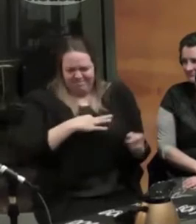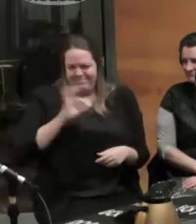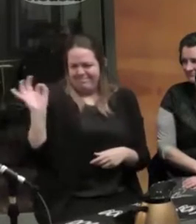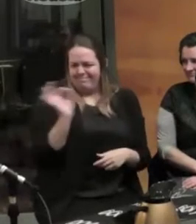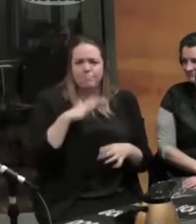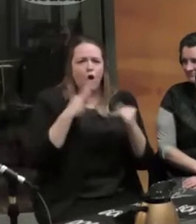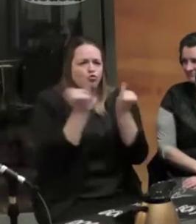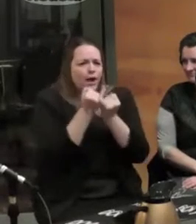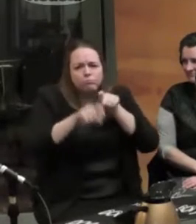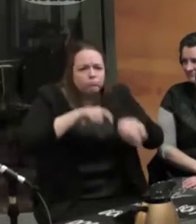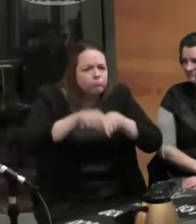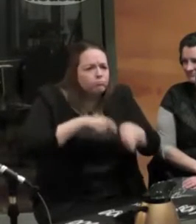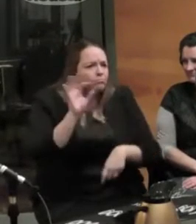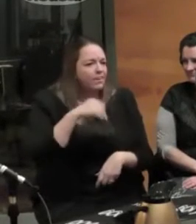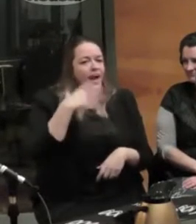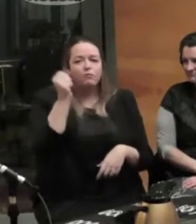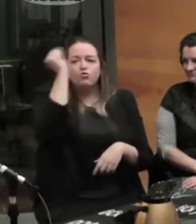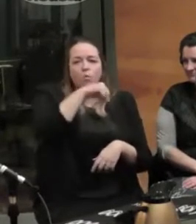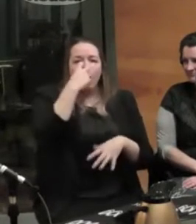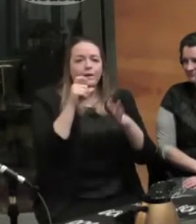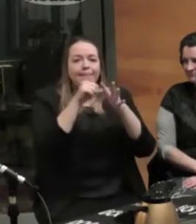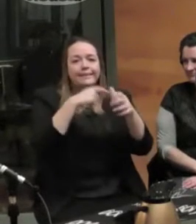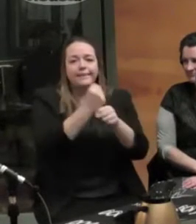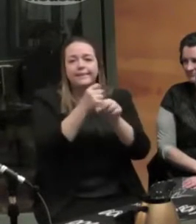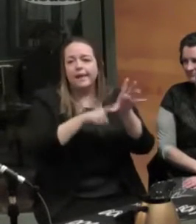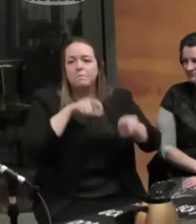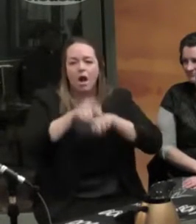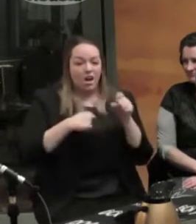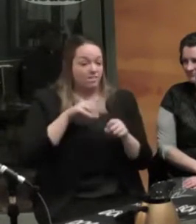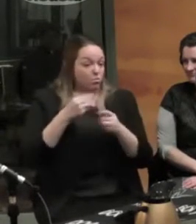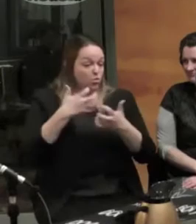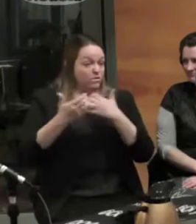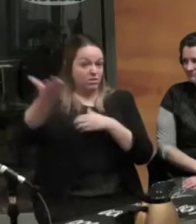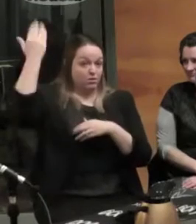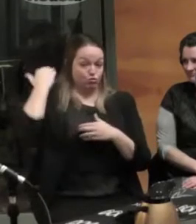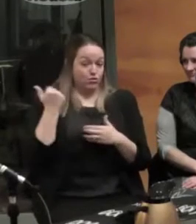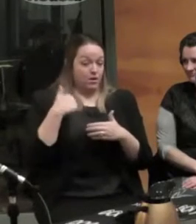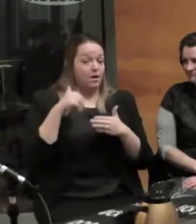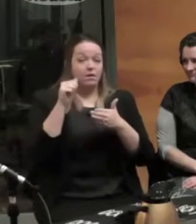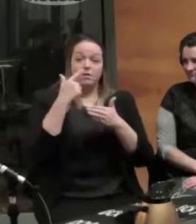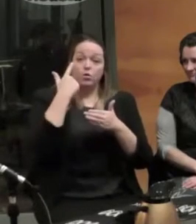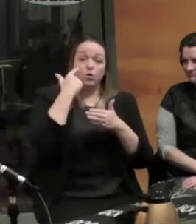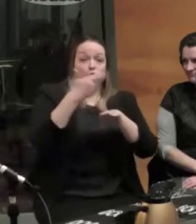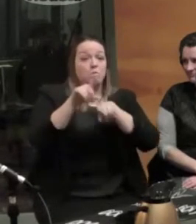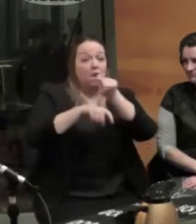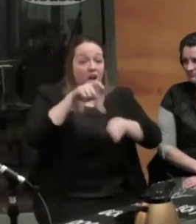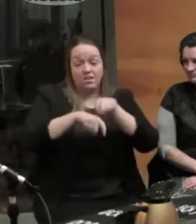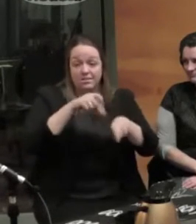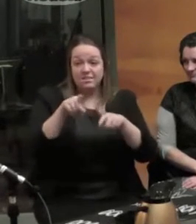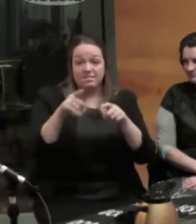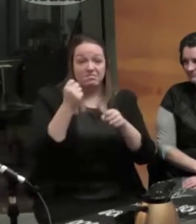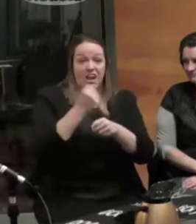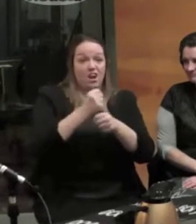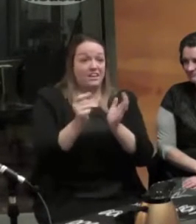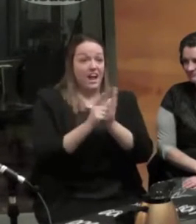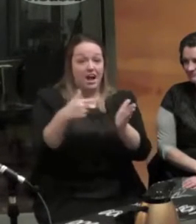I just... You go on your... I've got a stupid old daggy bike that I've had for a million... Actually, I recently bought a new bike in a garage sale. I'd had a stupid old daggy bike. What, a push